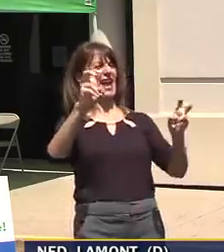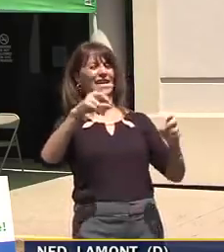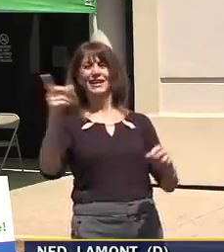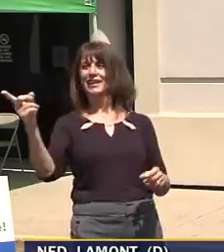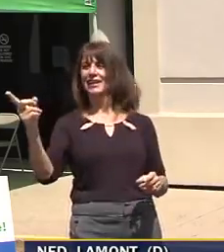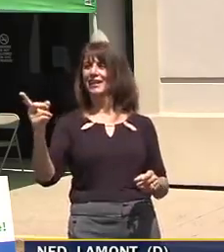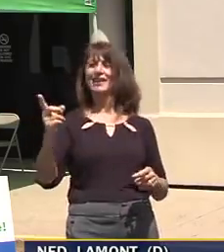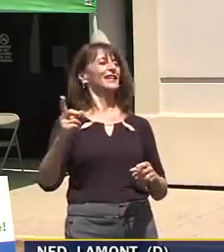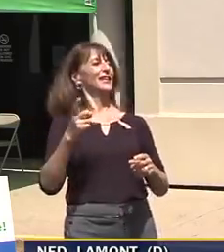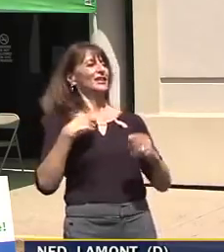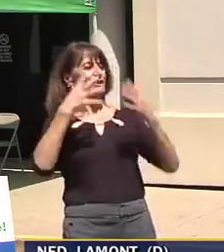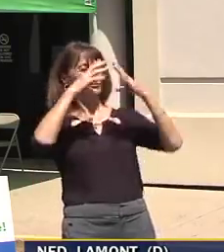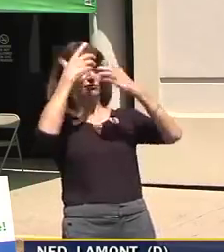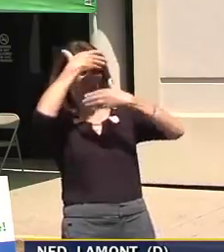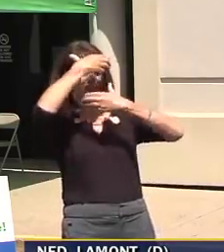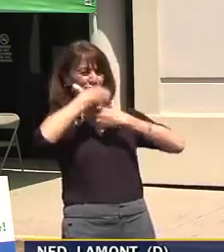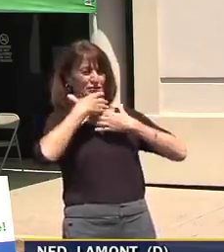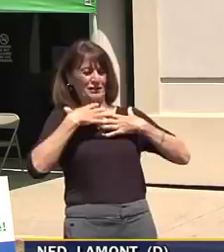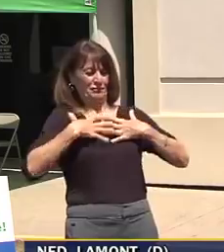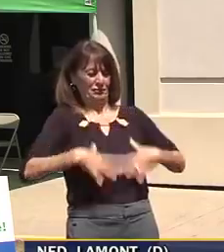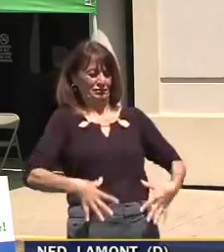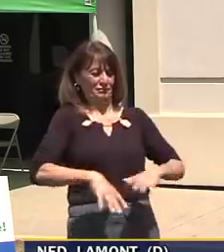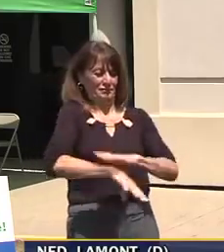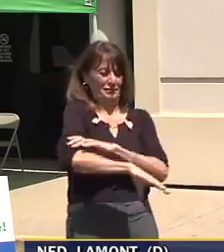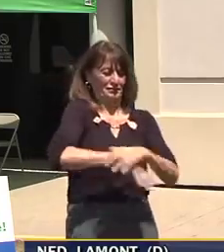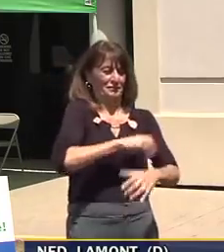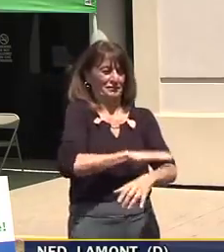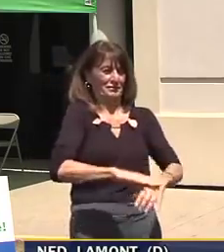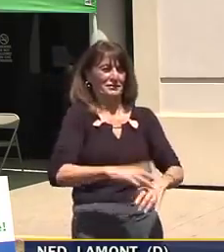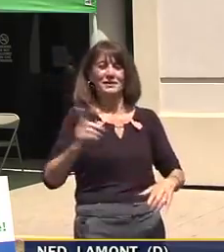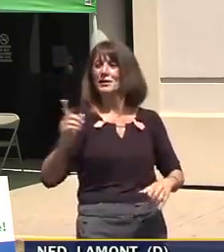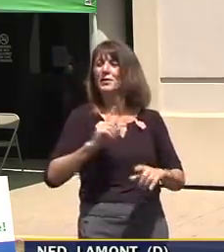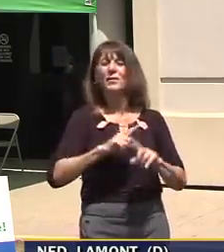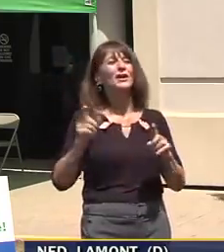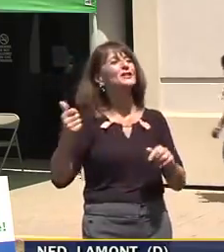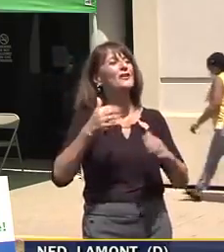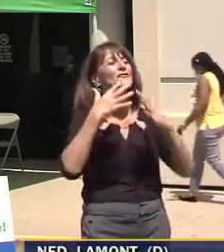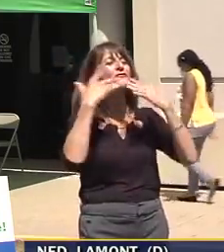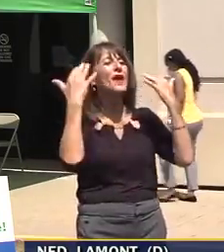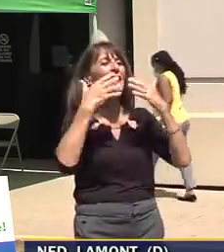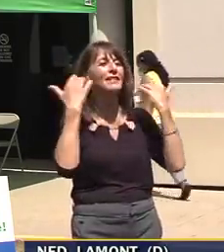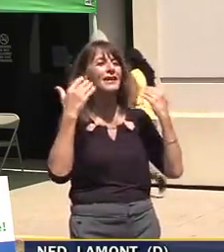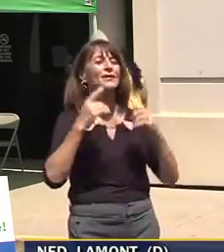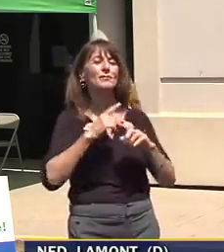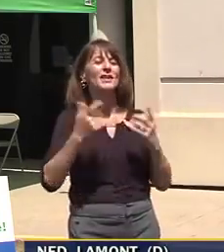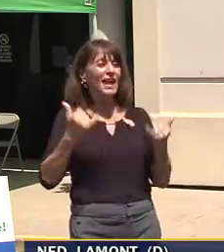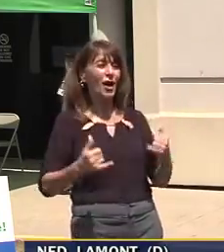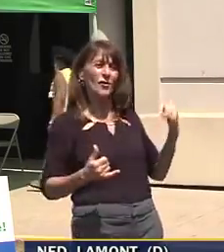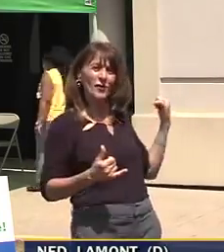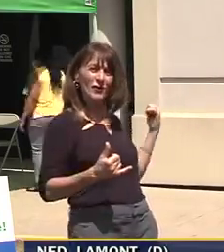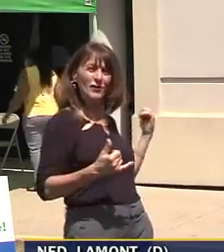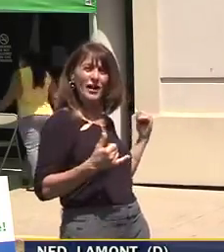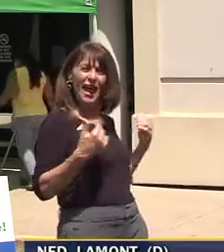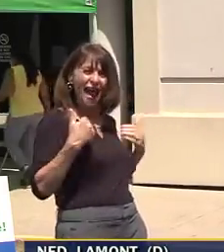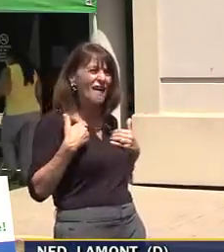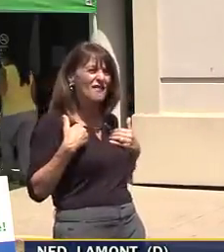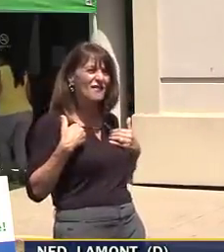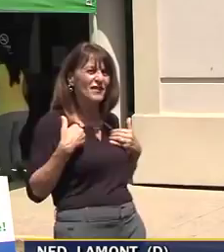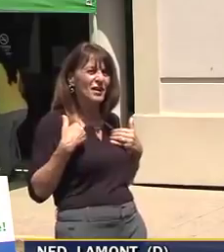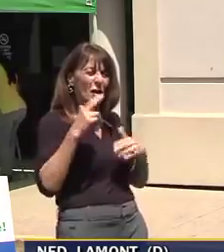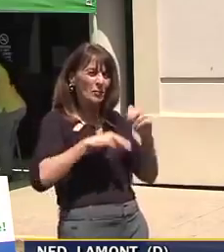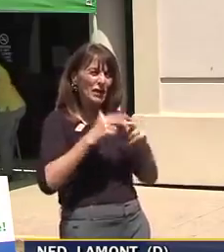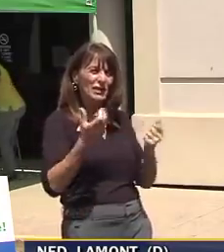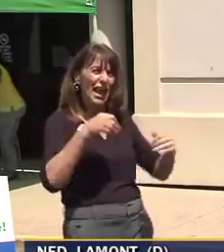lot friendlier than that face shield may let you know. But Dr. K is here. We've got the testing available. We've got lots of